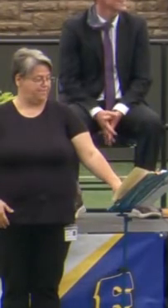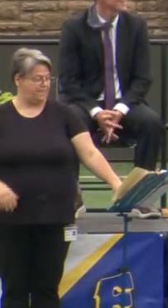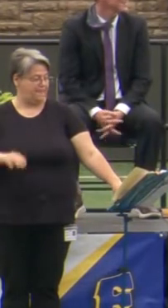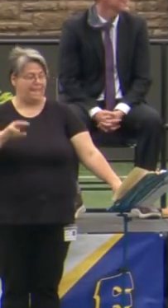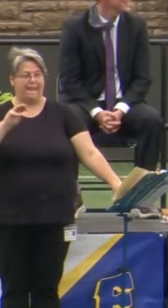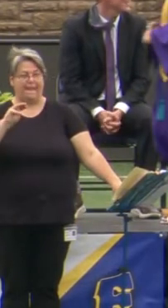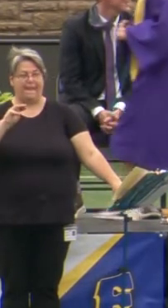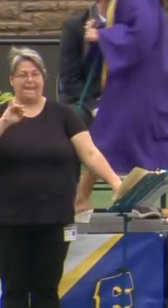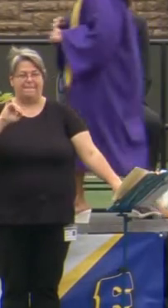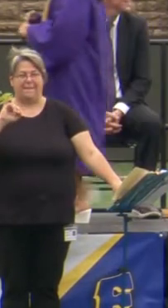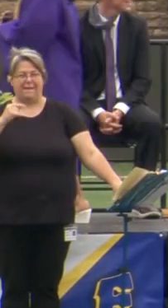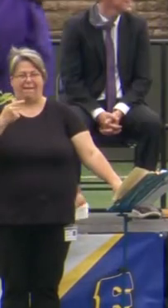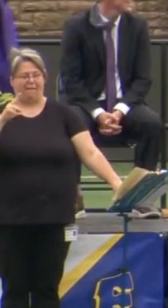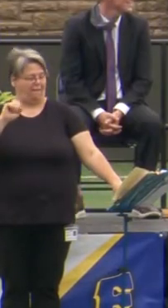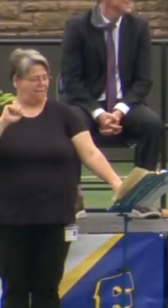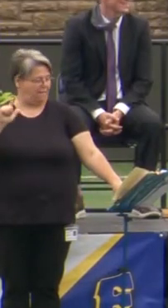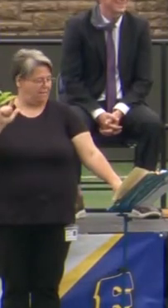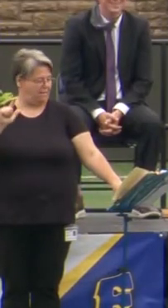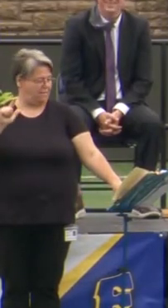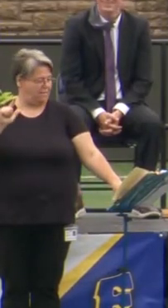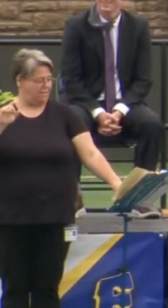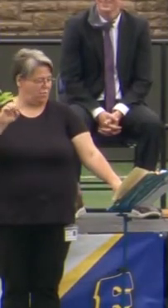Miguel Olivas.